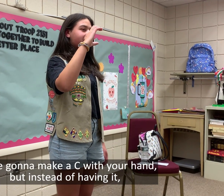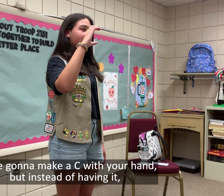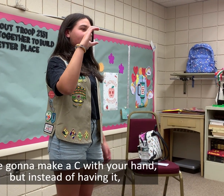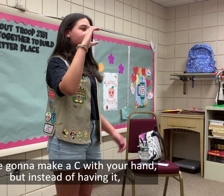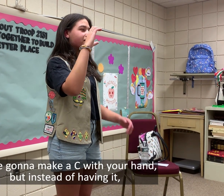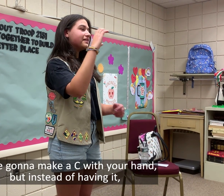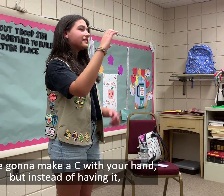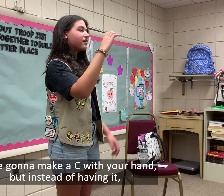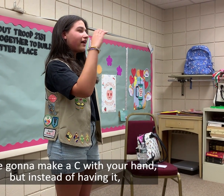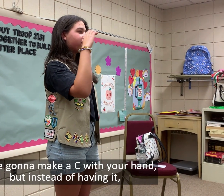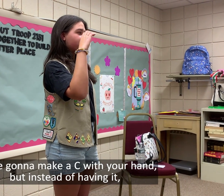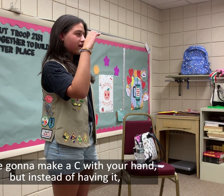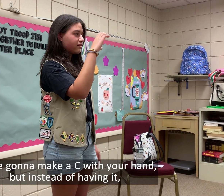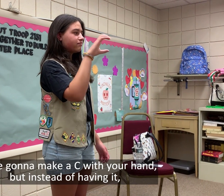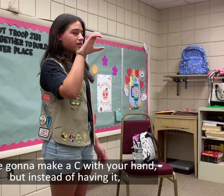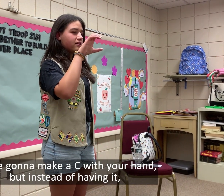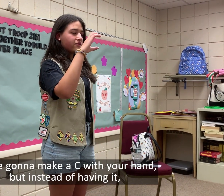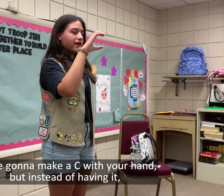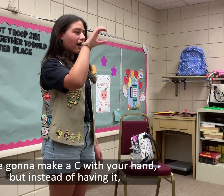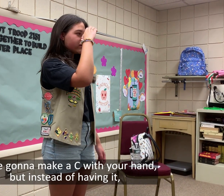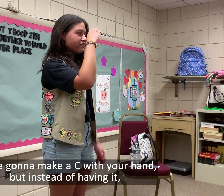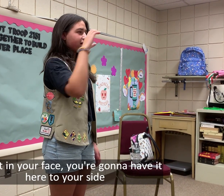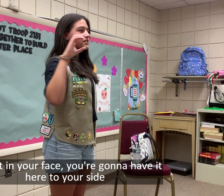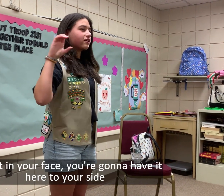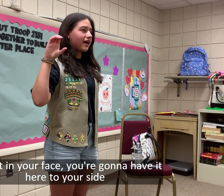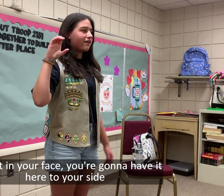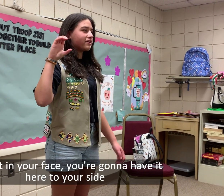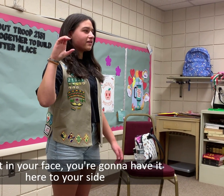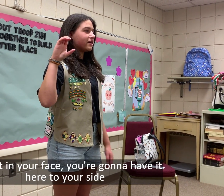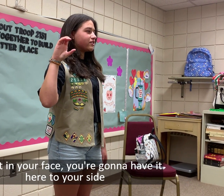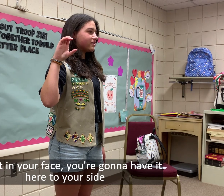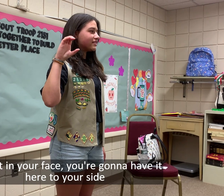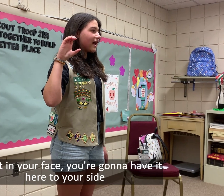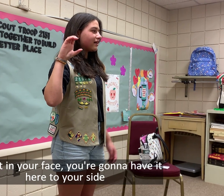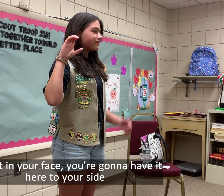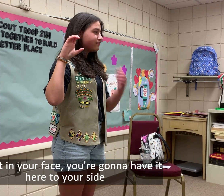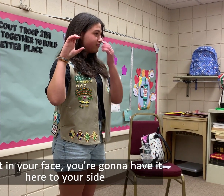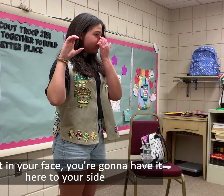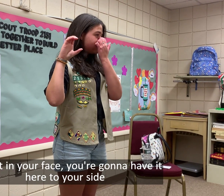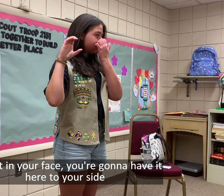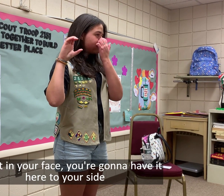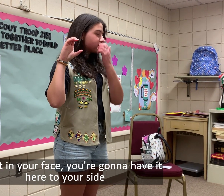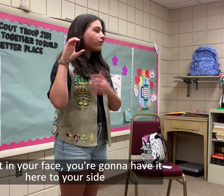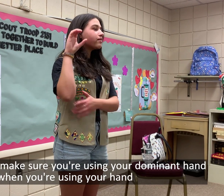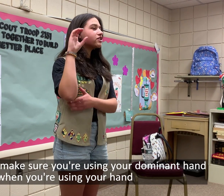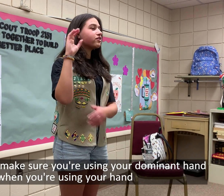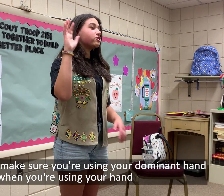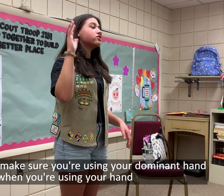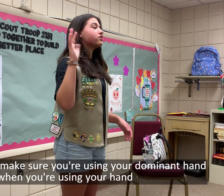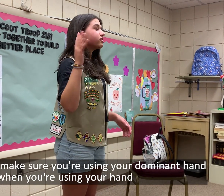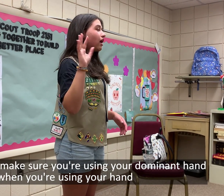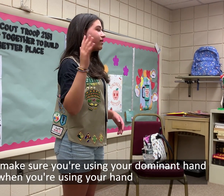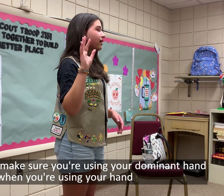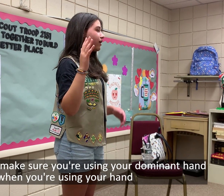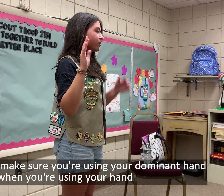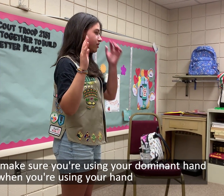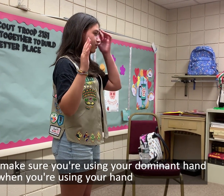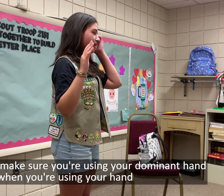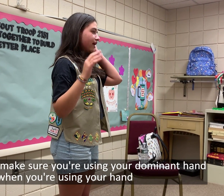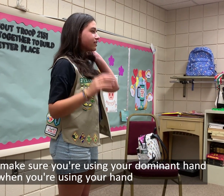hand, but instead of having it like out in your face, you're gonna have it here to your side. So you want to make sure that you're using your dominant hand when you're doing your hand. So